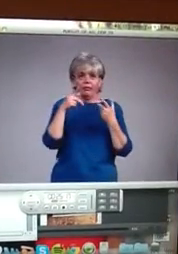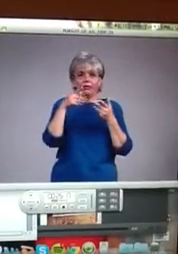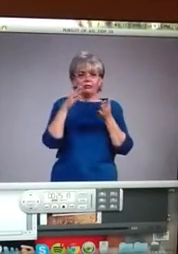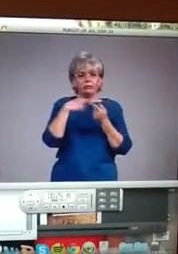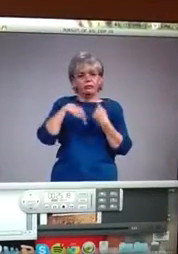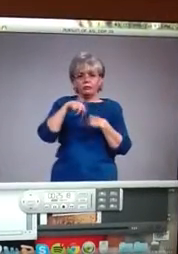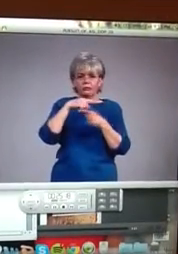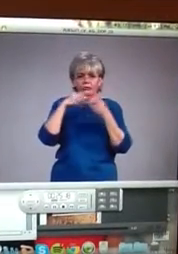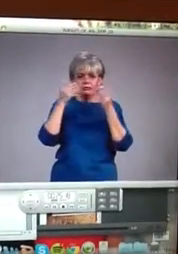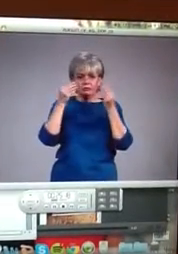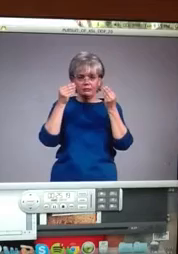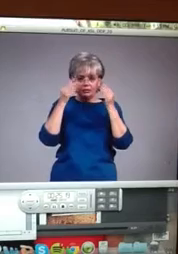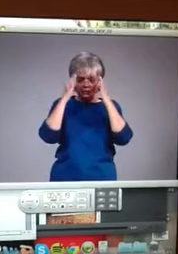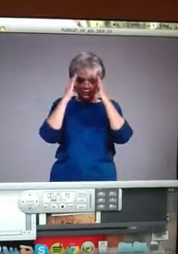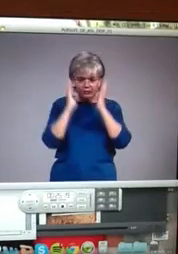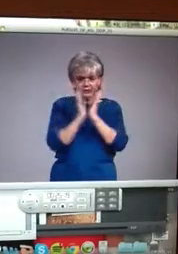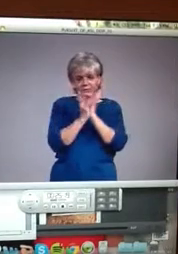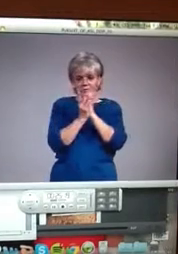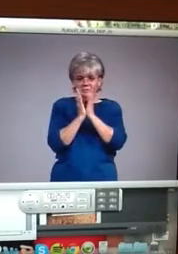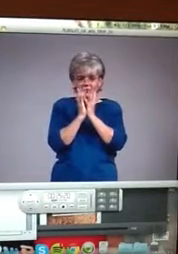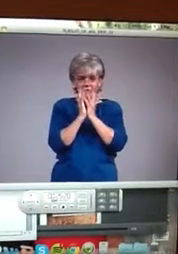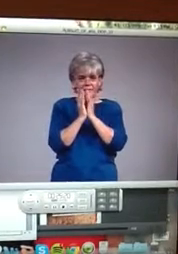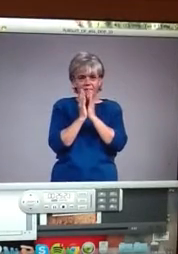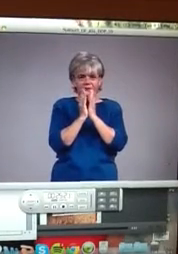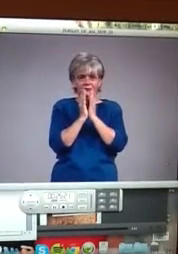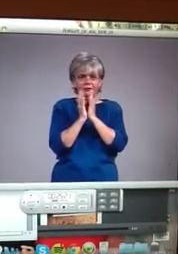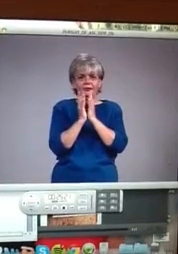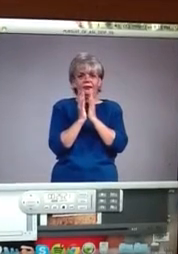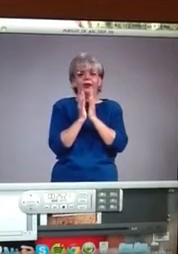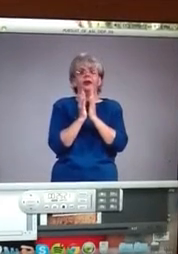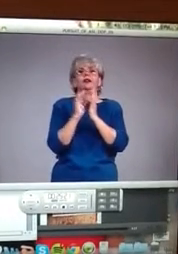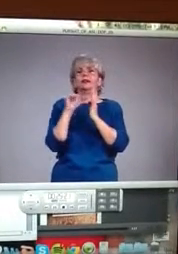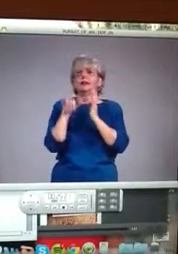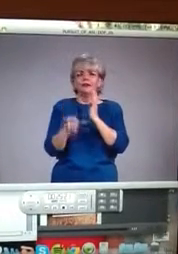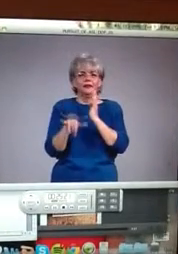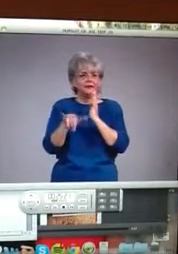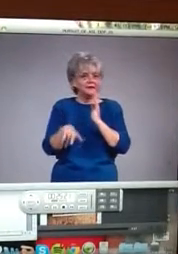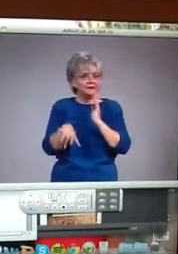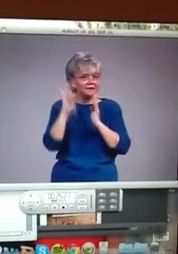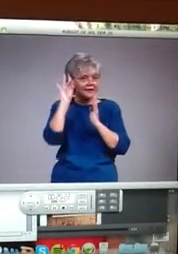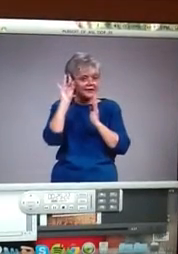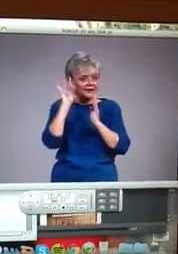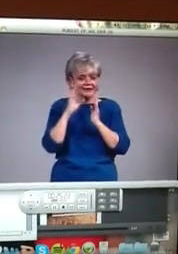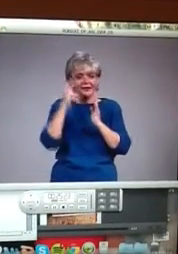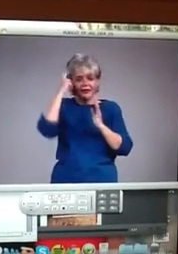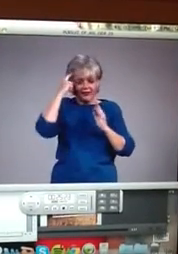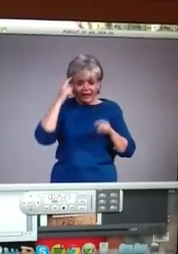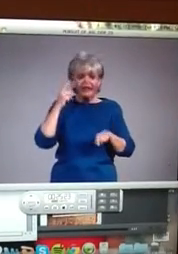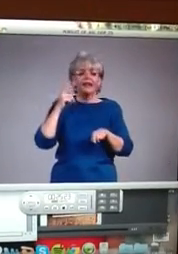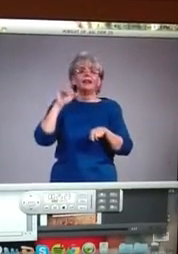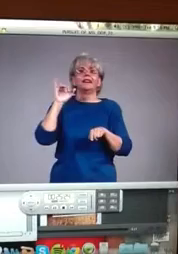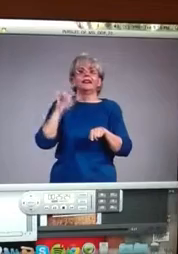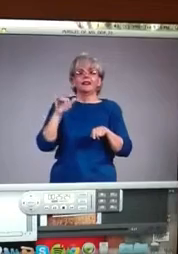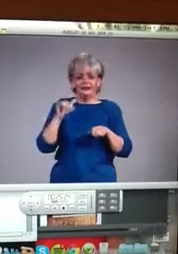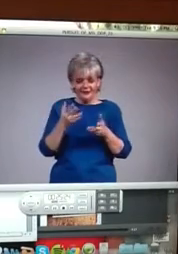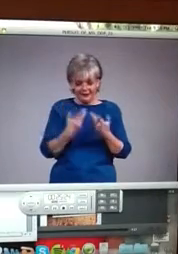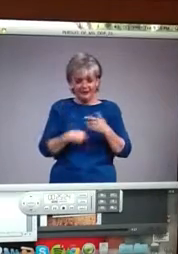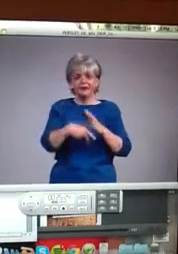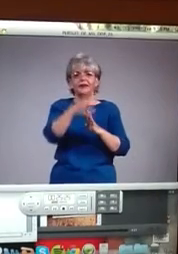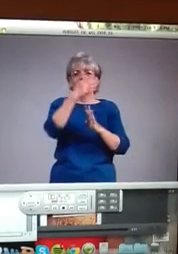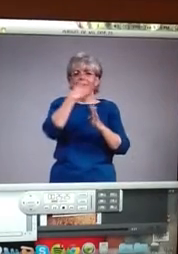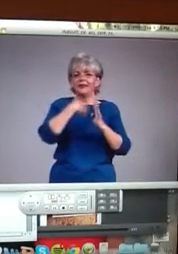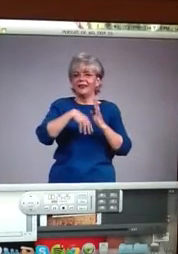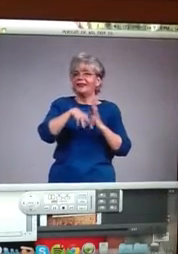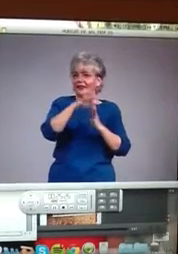everywhere. That's what makes people dizzy. Then, when all of that movement stops, that's when it fades